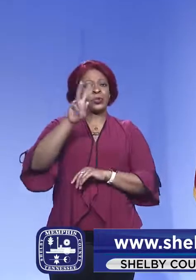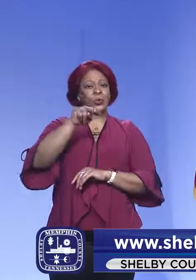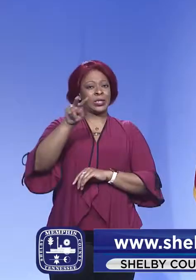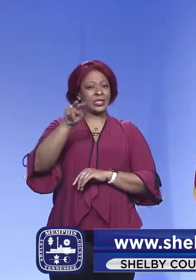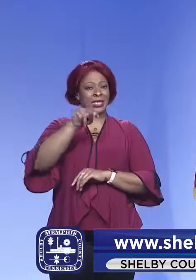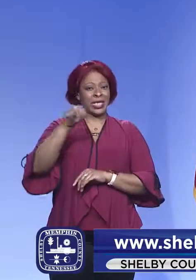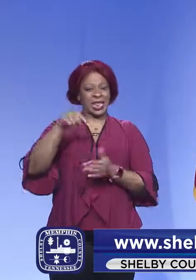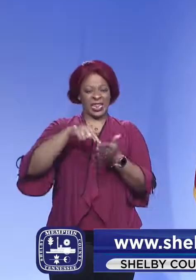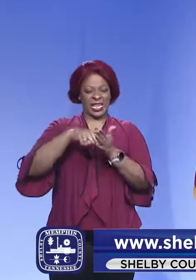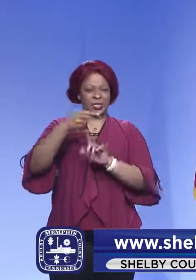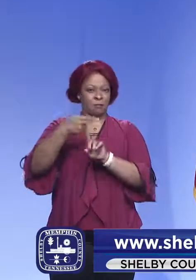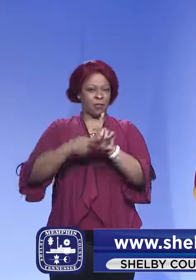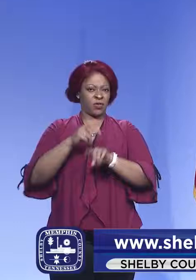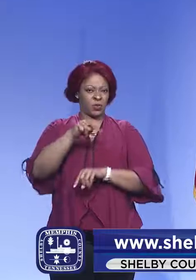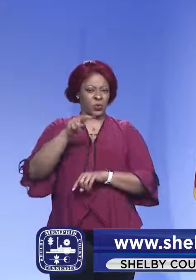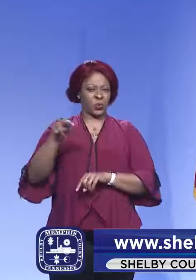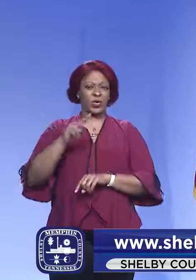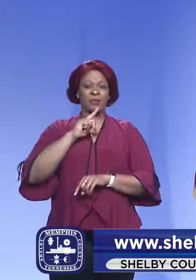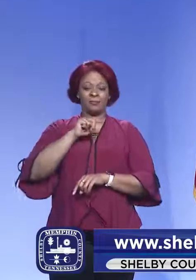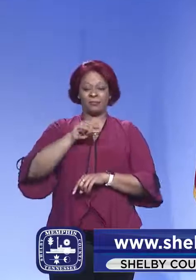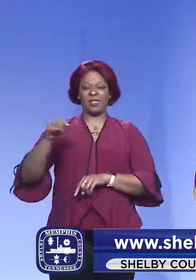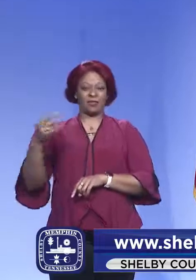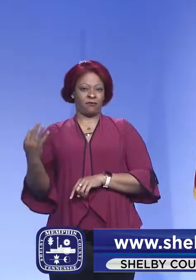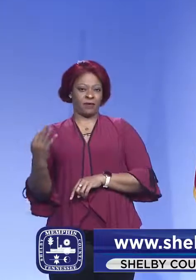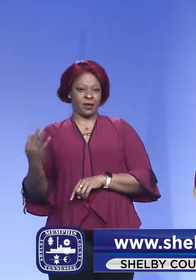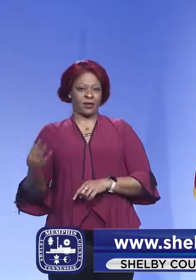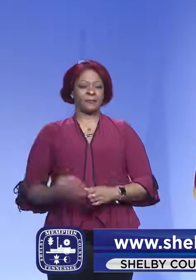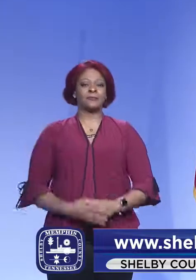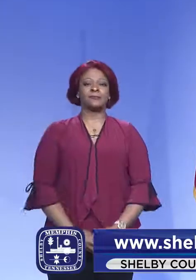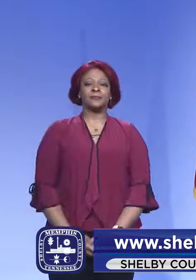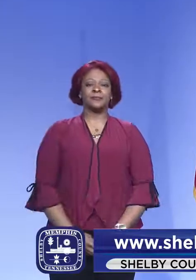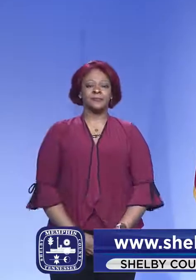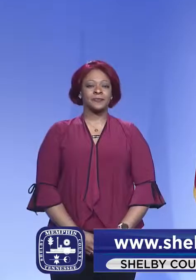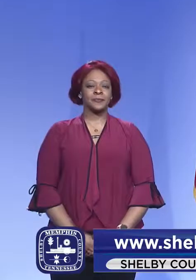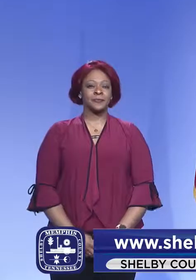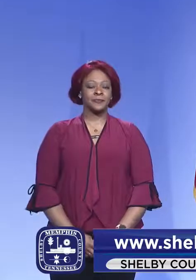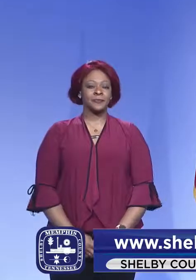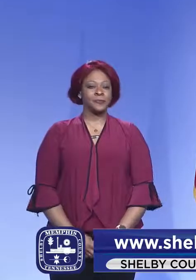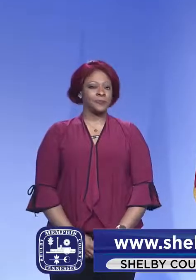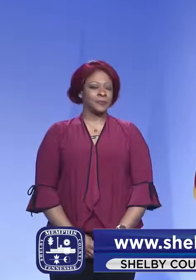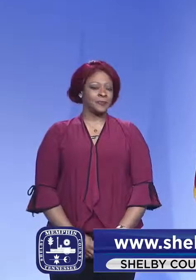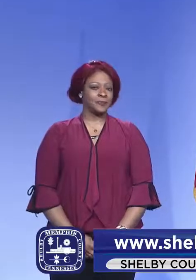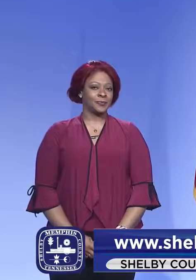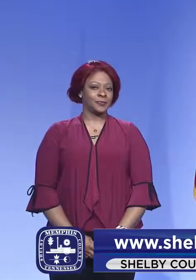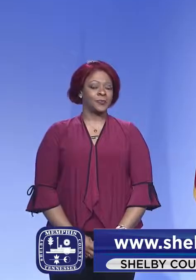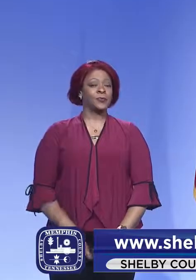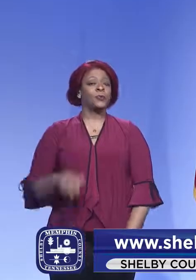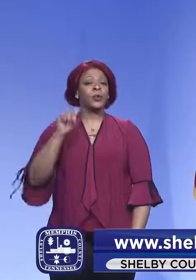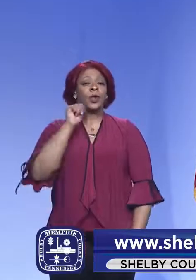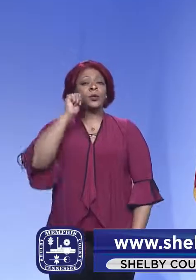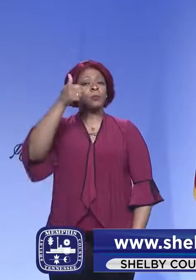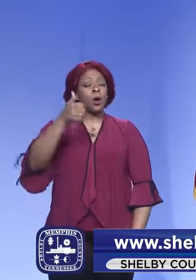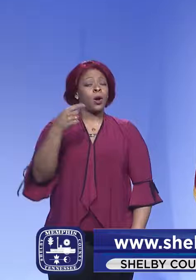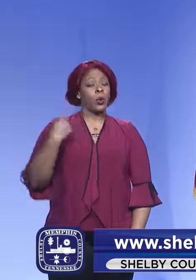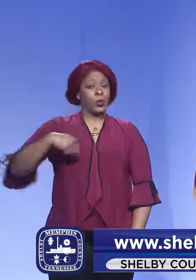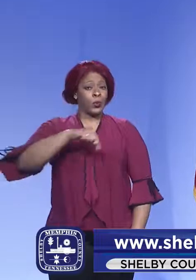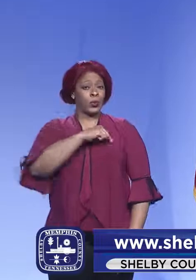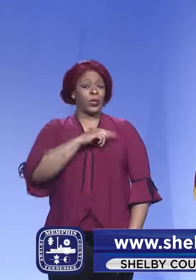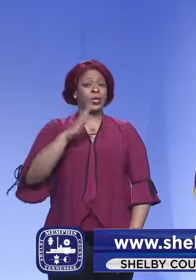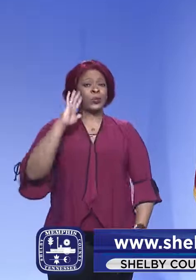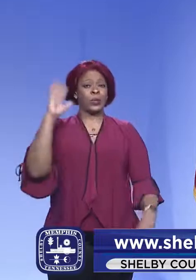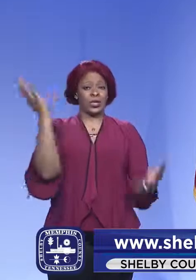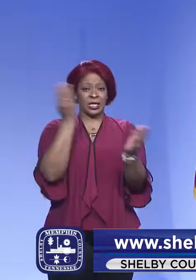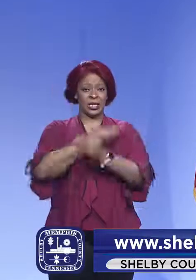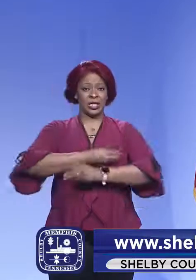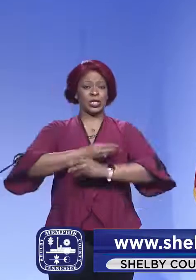22nd of this month, which is Friday. And so tomorrow we will be